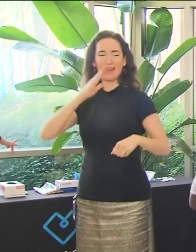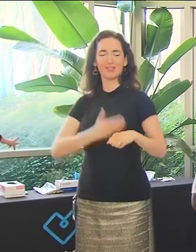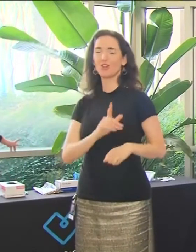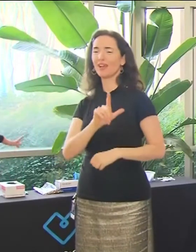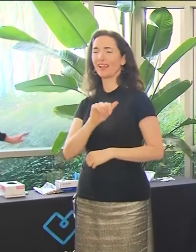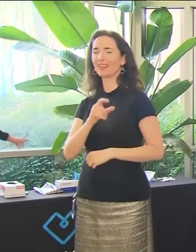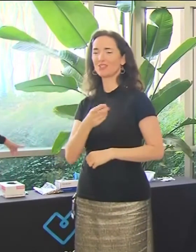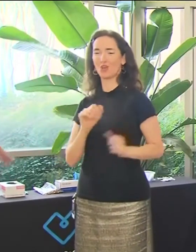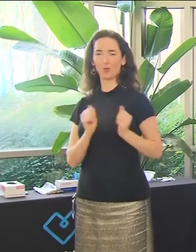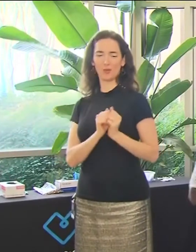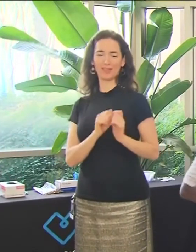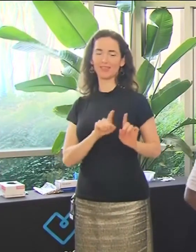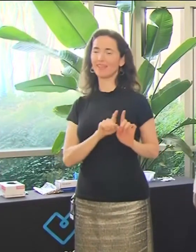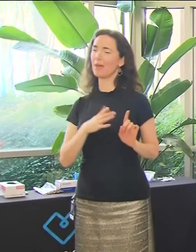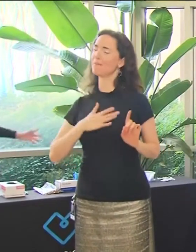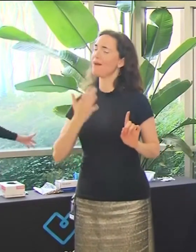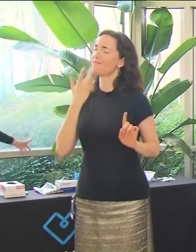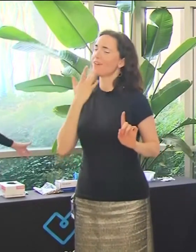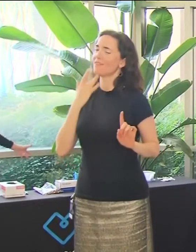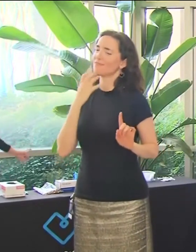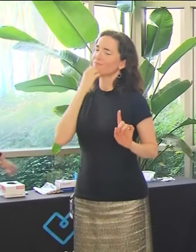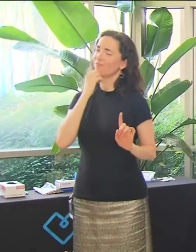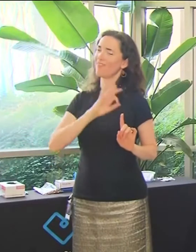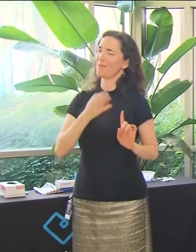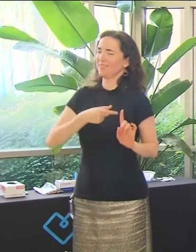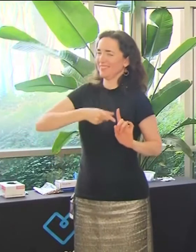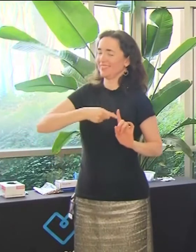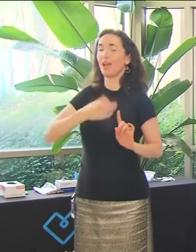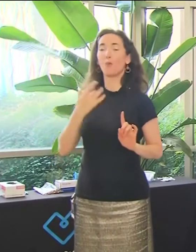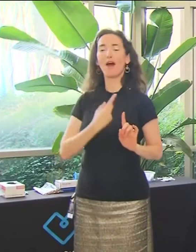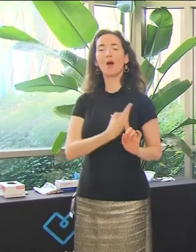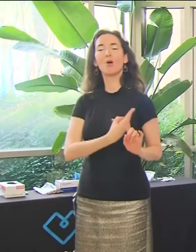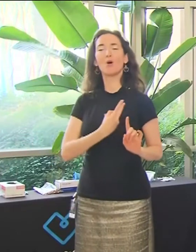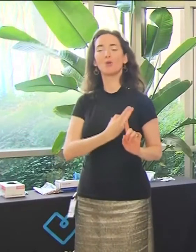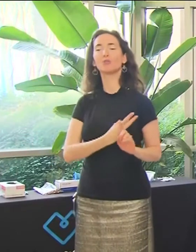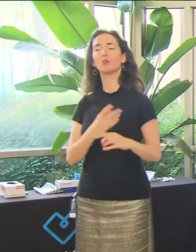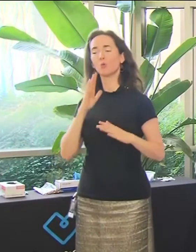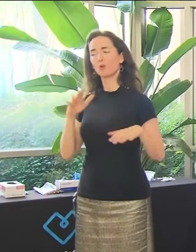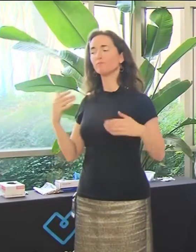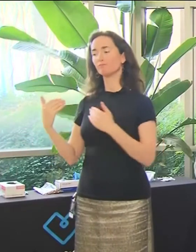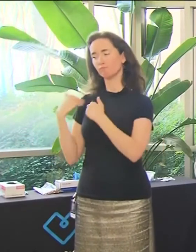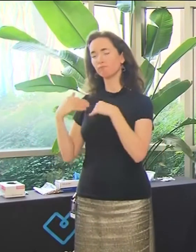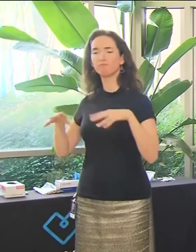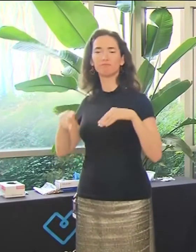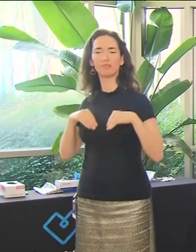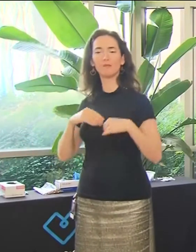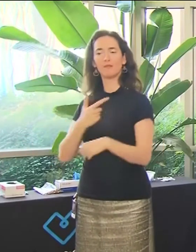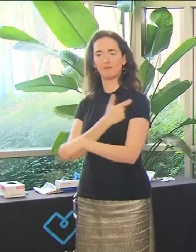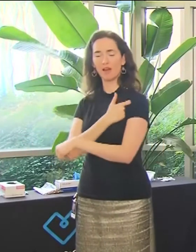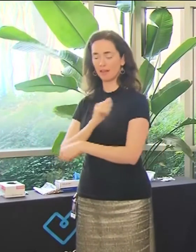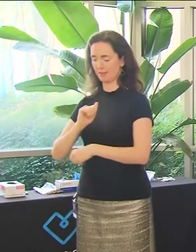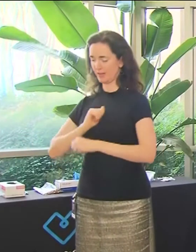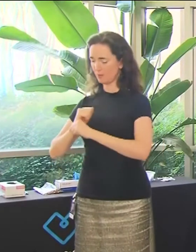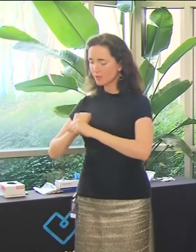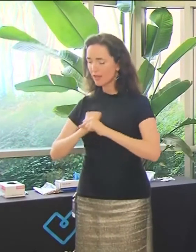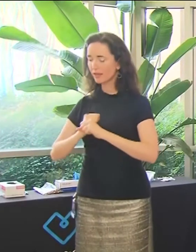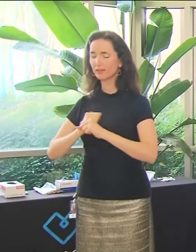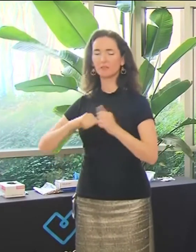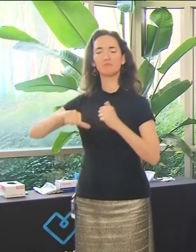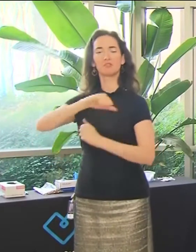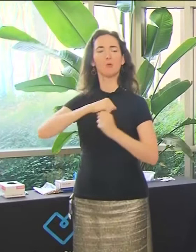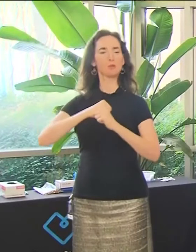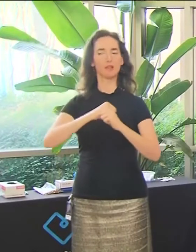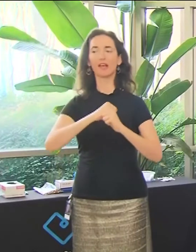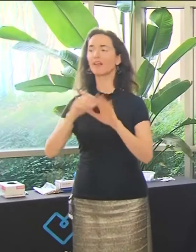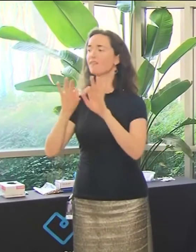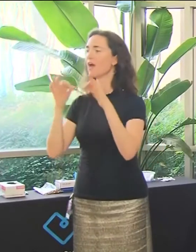Langston, my favorite family member, because we're going to do our part in getting vaccinated and trying to protect ourselves, each other, as well as our families and our community.